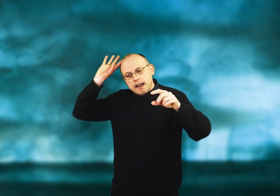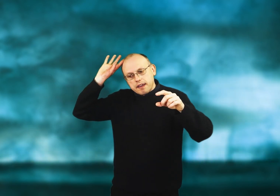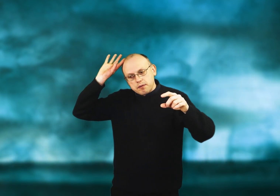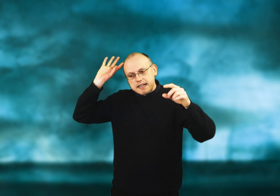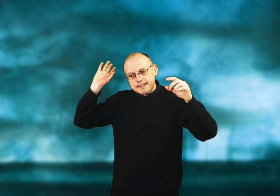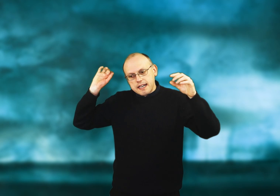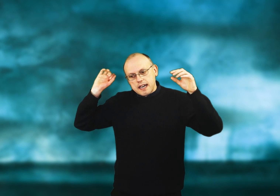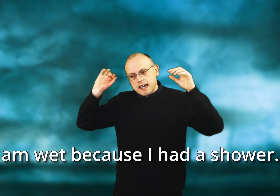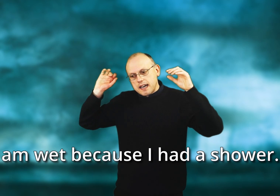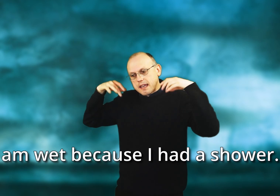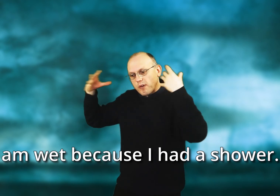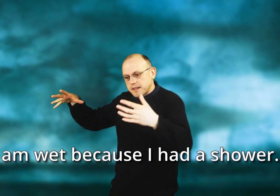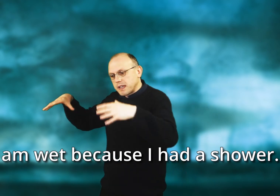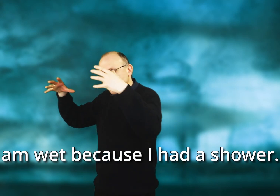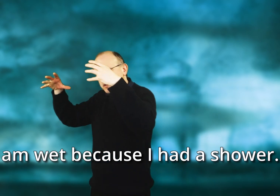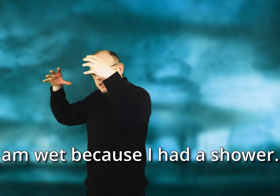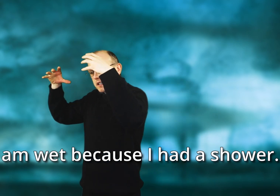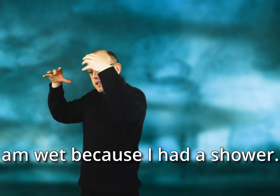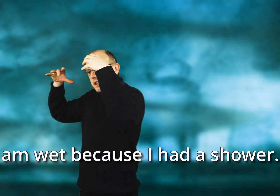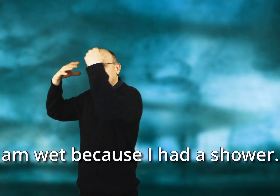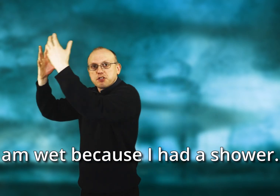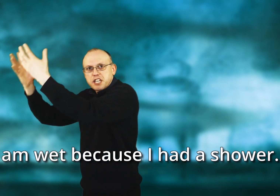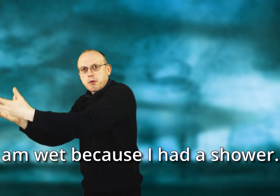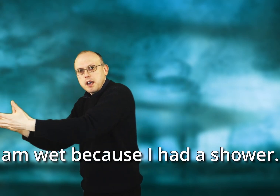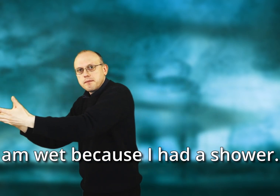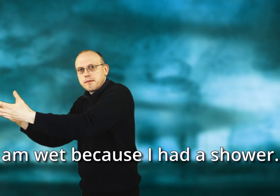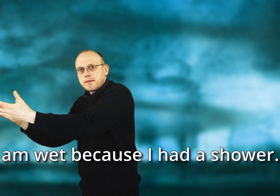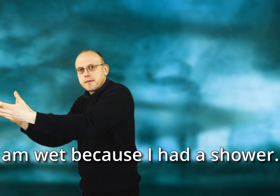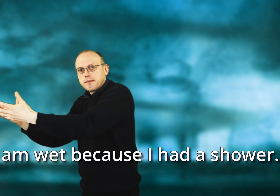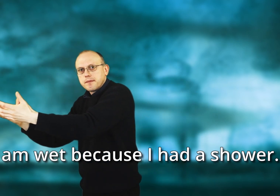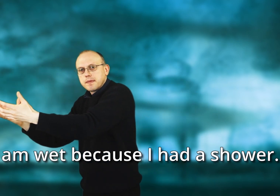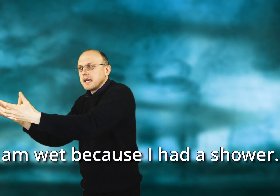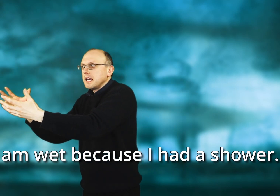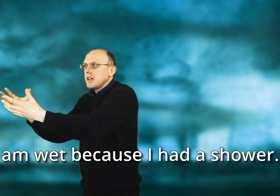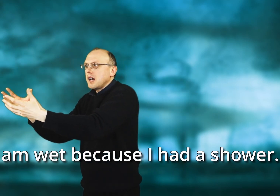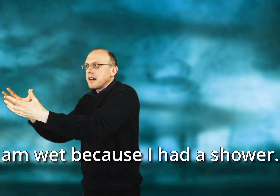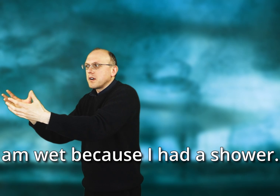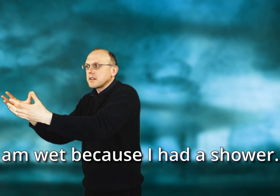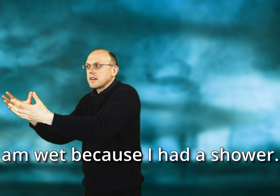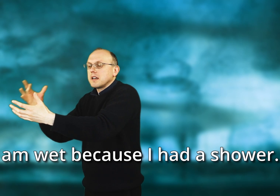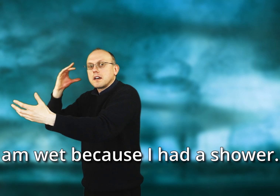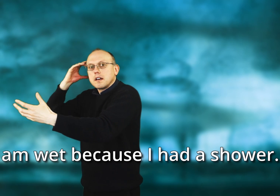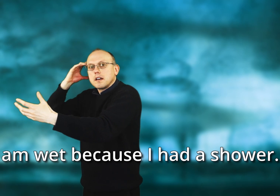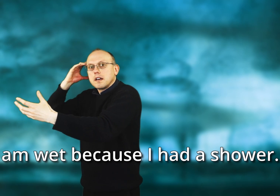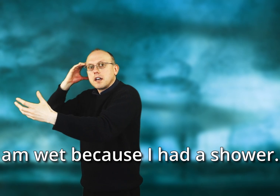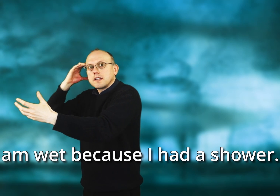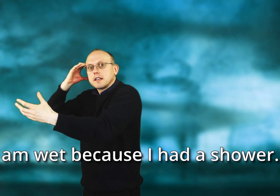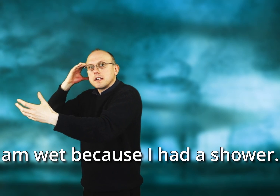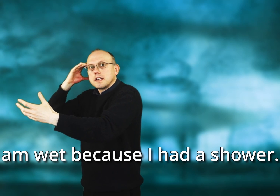when I say I am wet because I had a shower, here I've got an